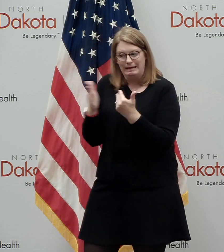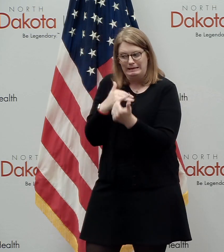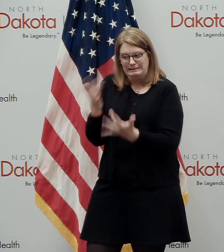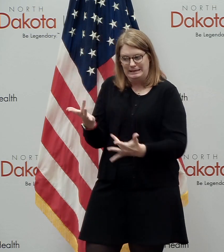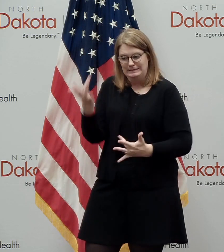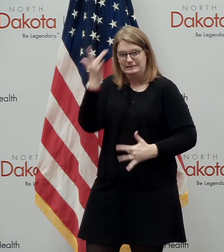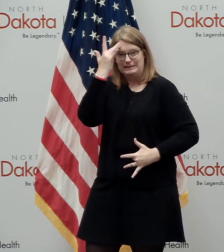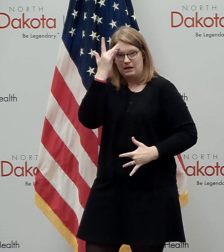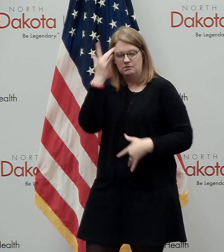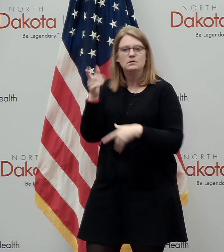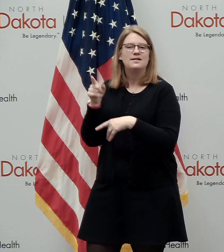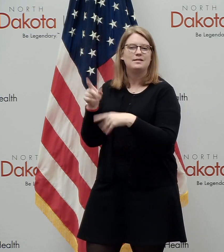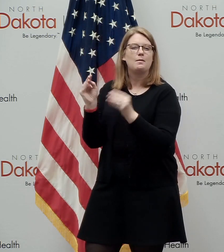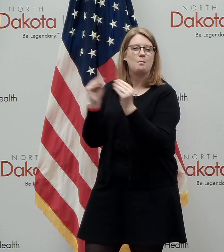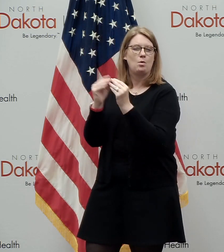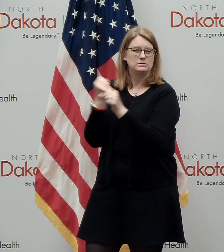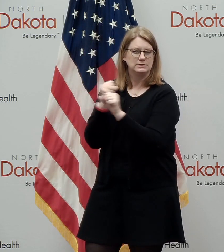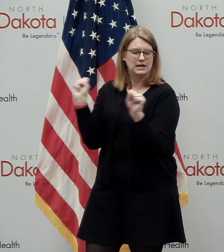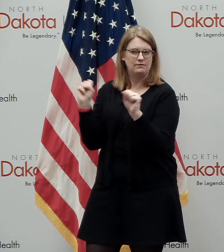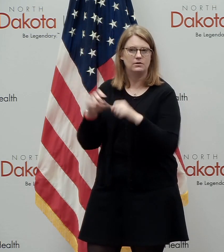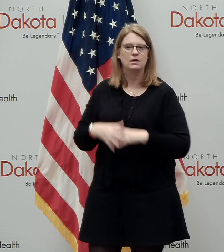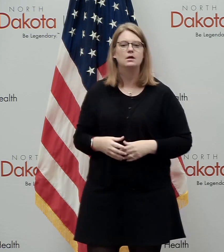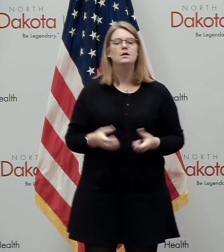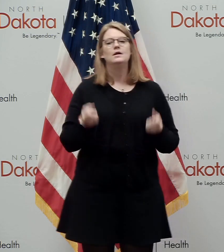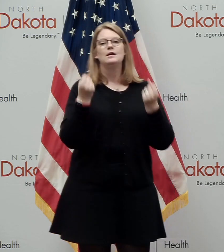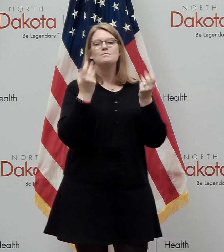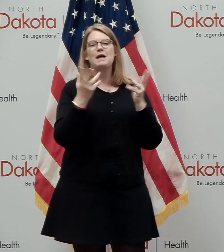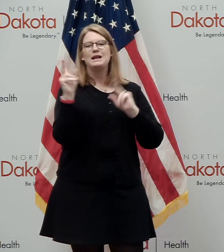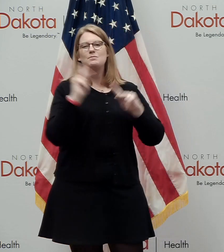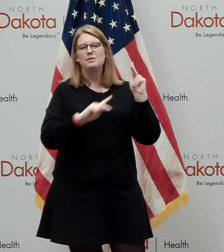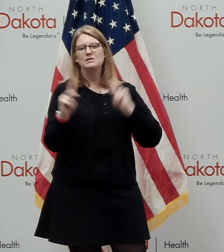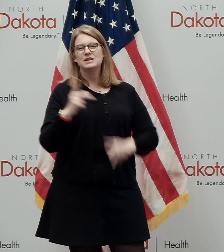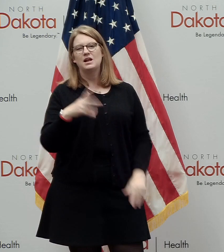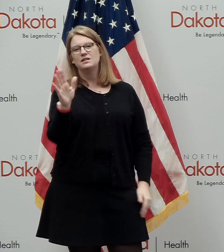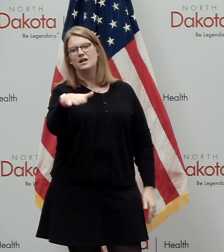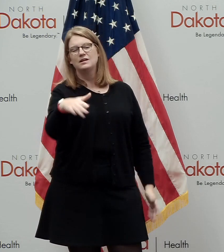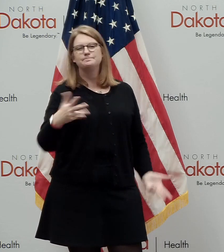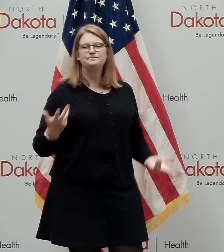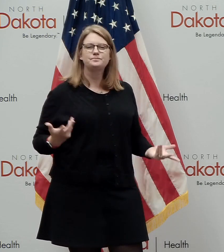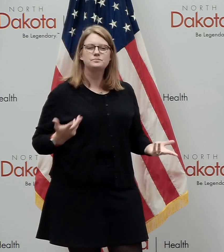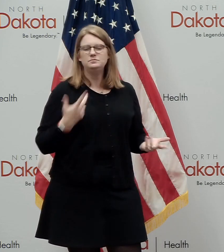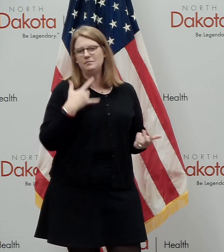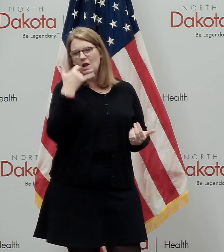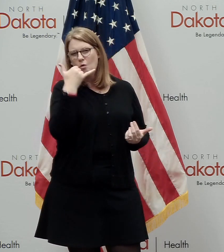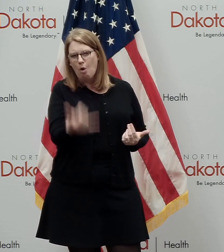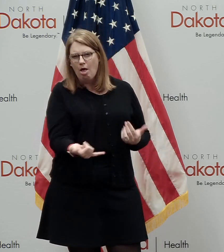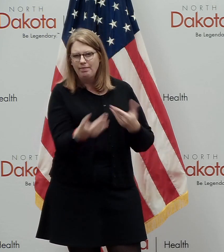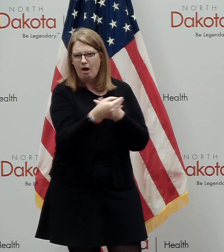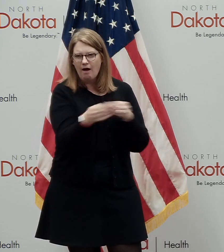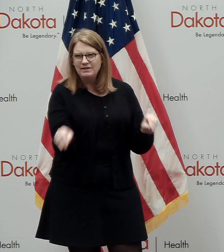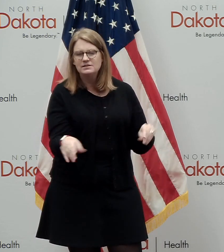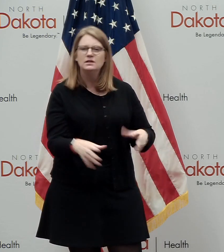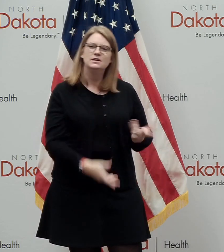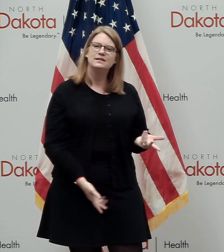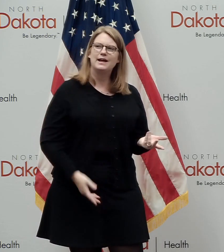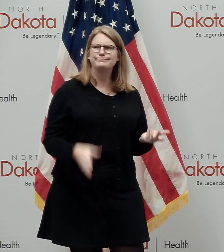And in the end, I know there's been a number of people that have called out and said, reached out to our office, and they're saying,